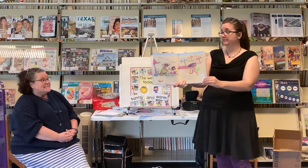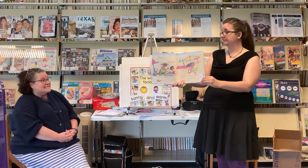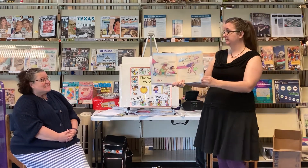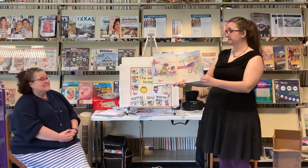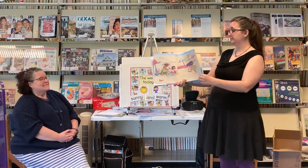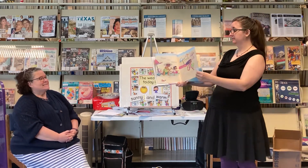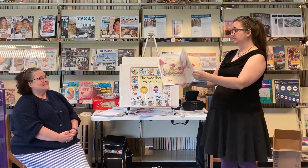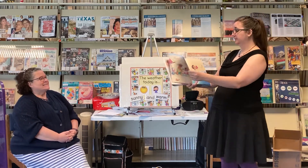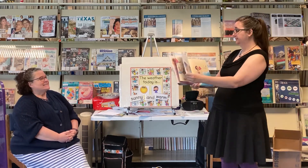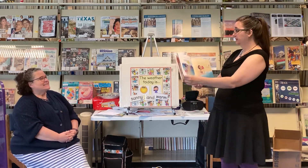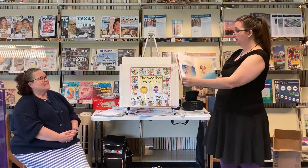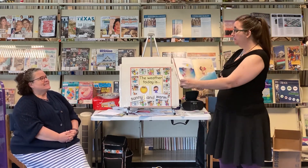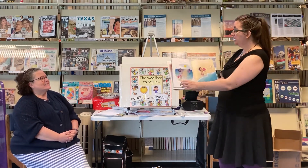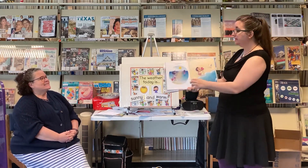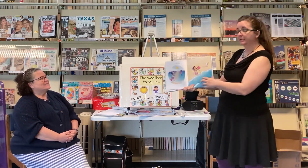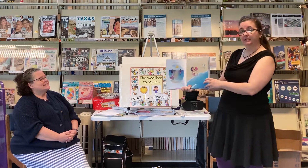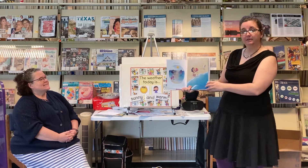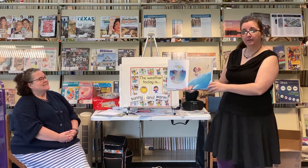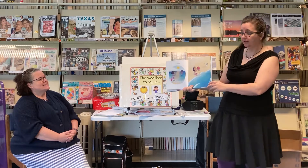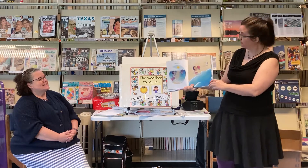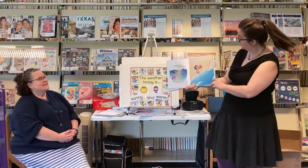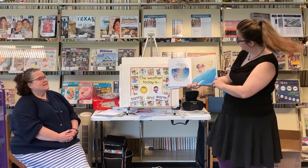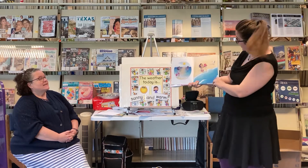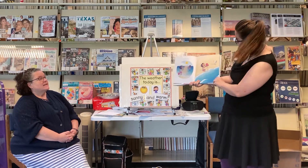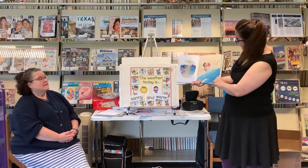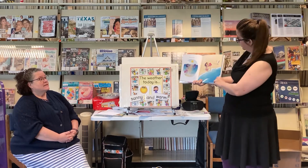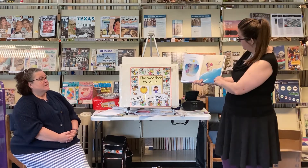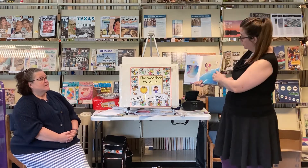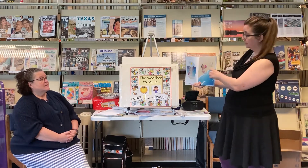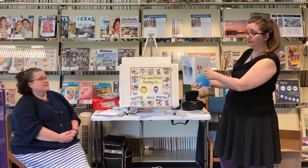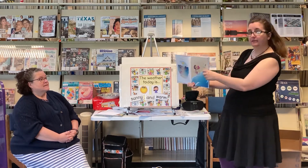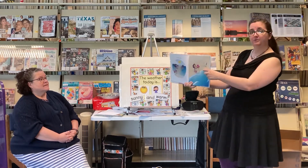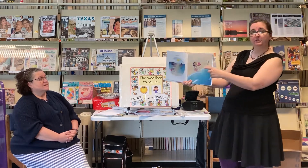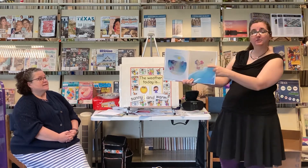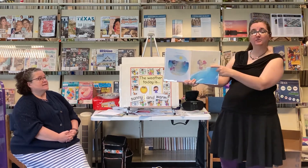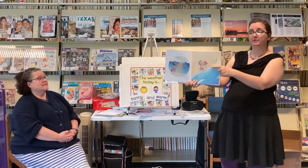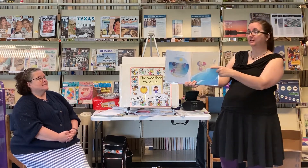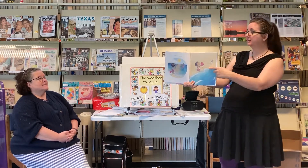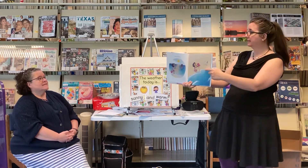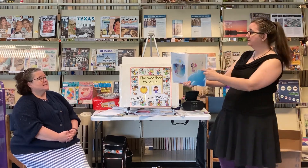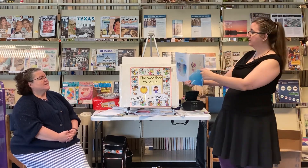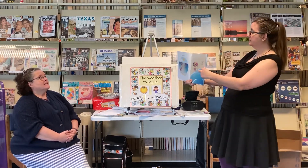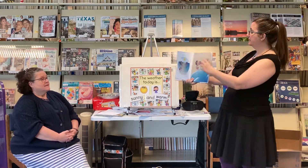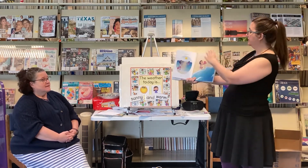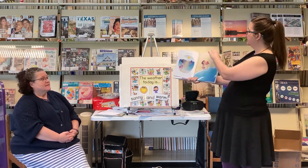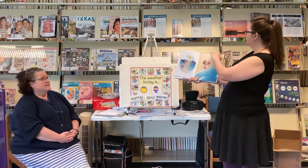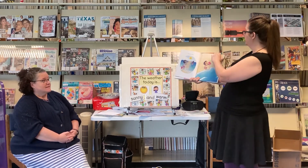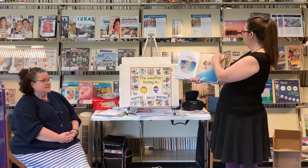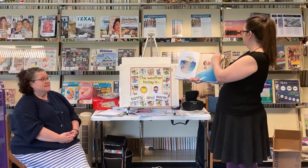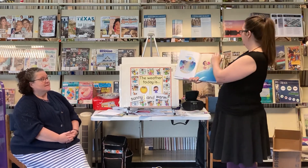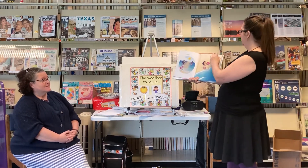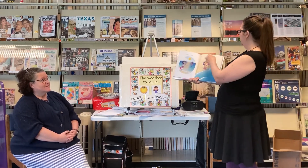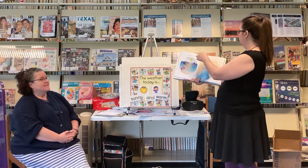impressed. Maybe the ocean will help. Okay, so she starts building her castle next to the ocean. Let's